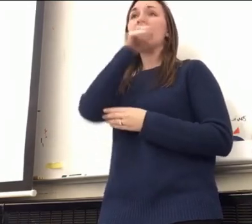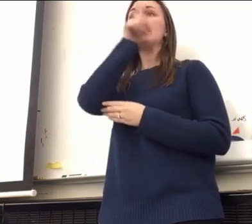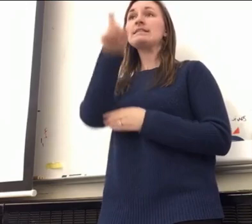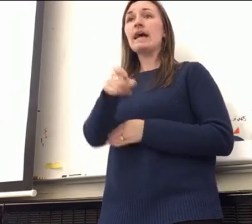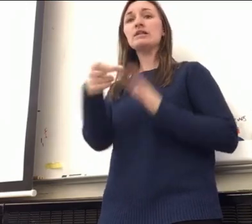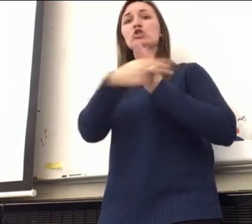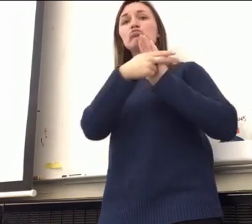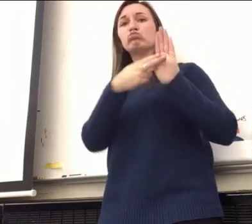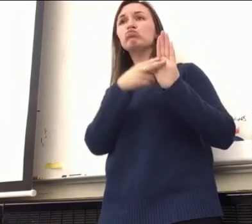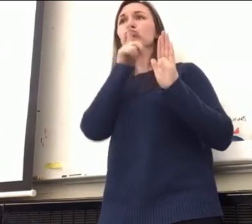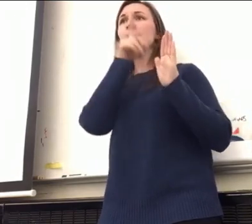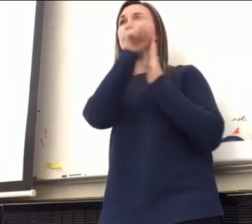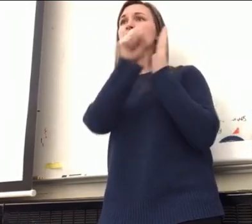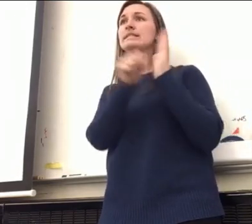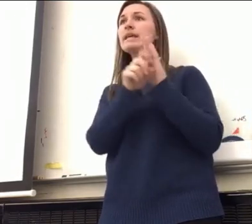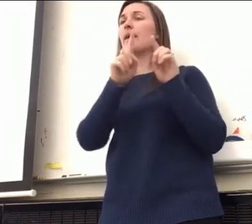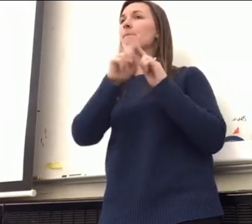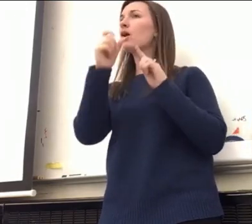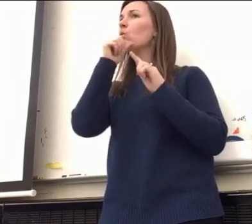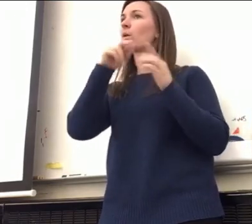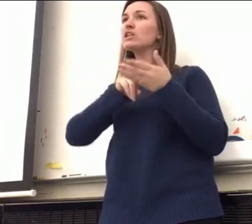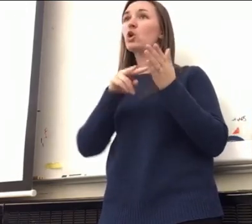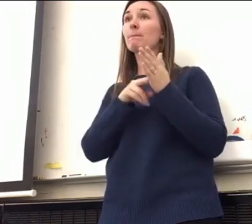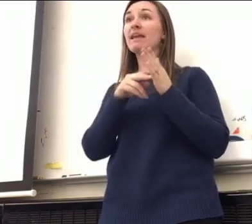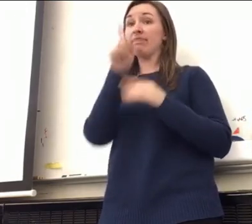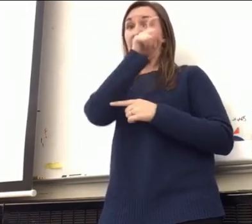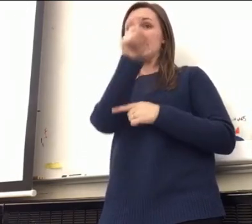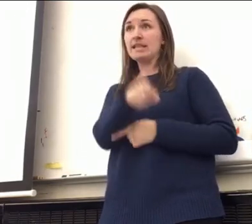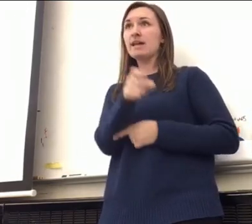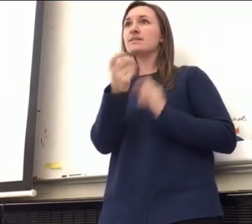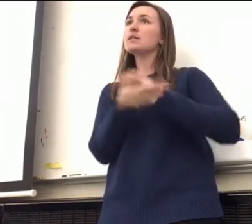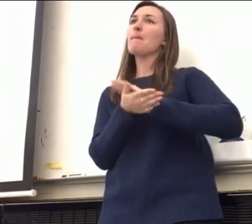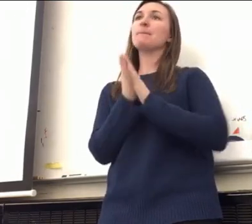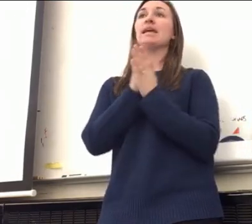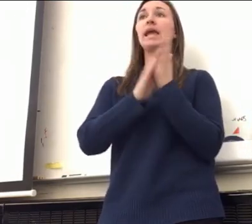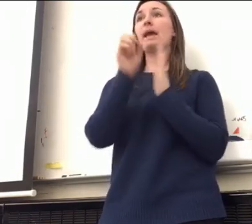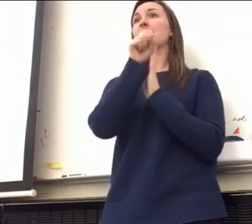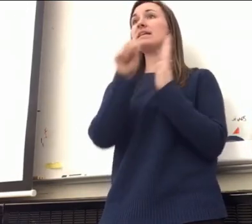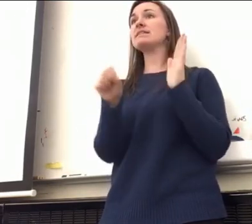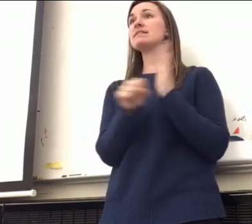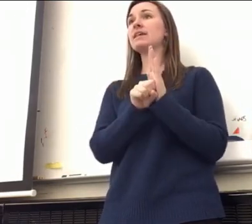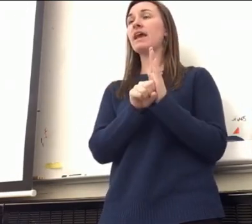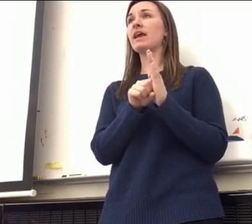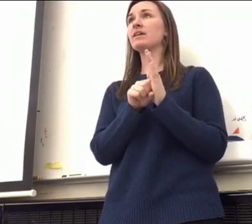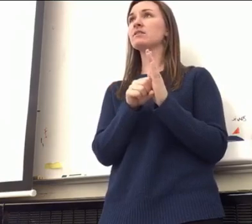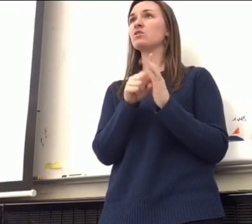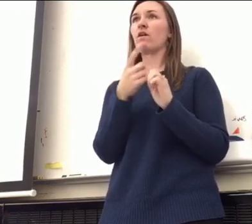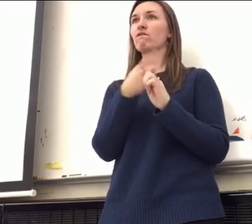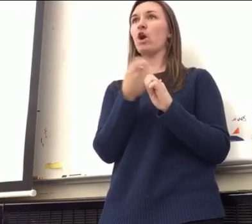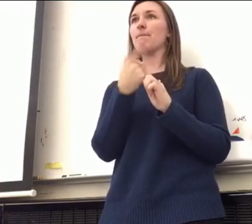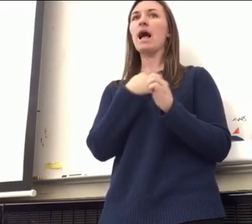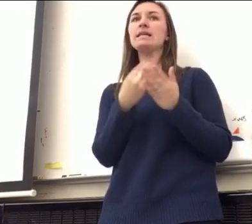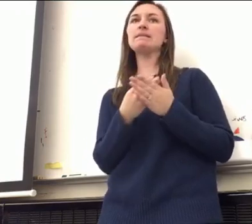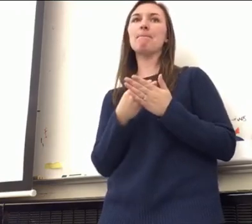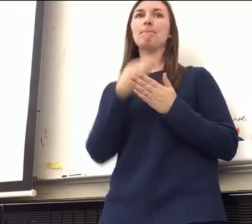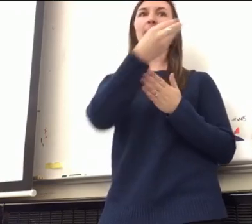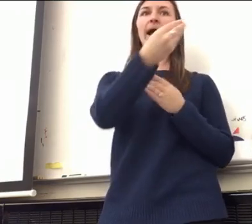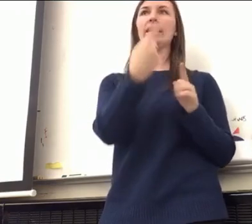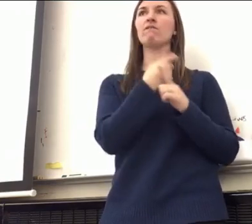is a state. We don't mean that Texas was made a state from us buying it from